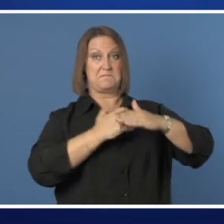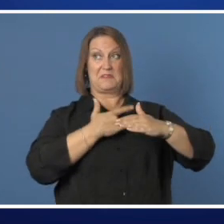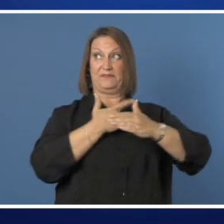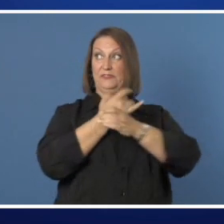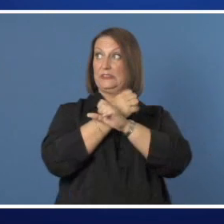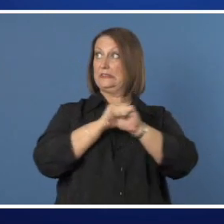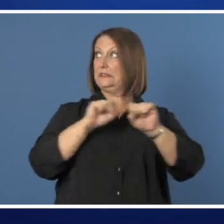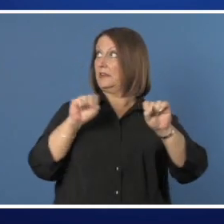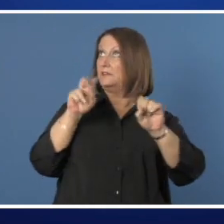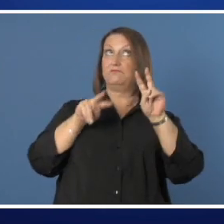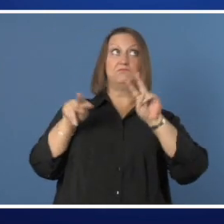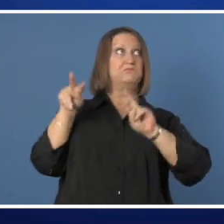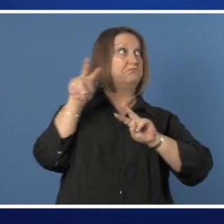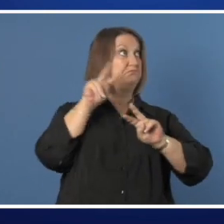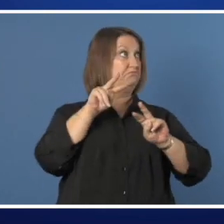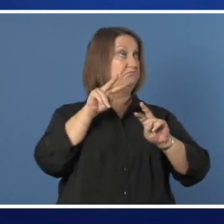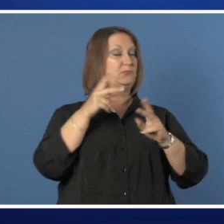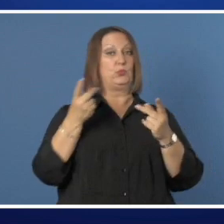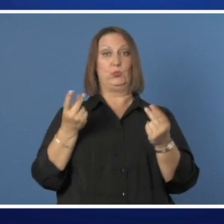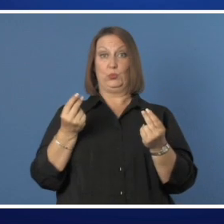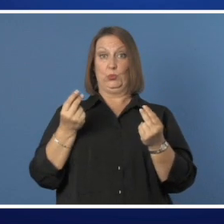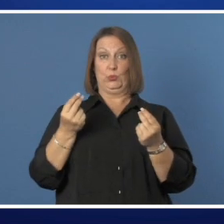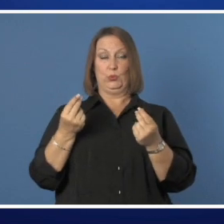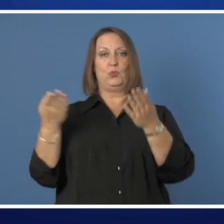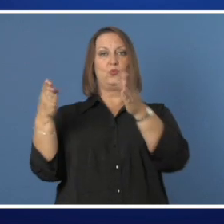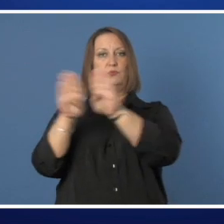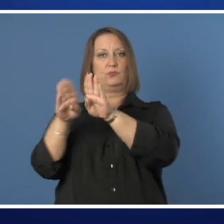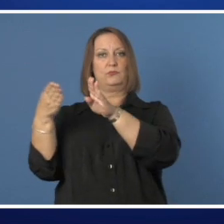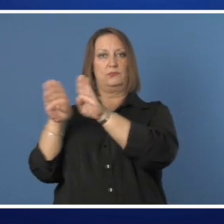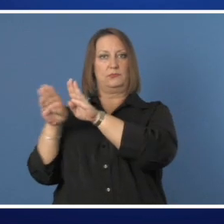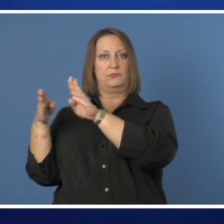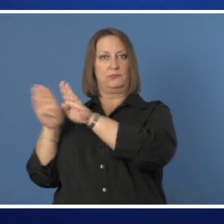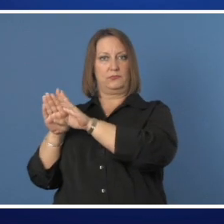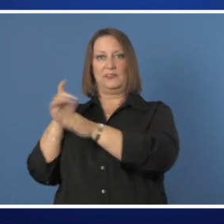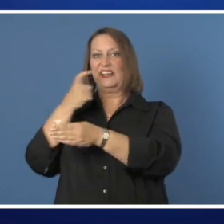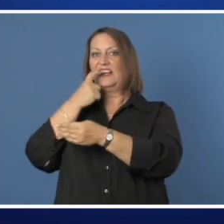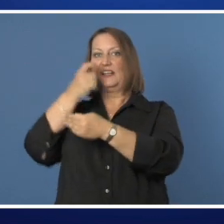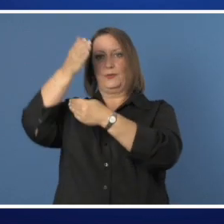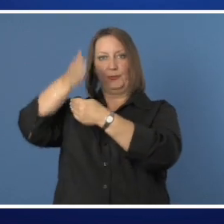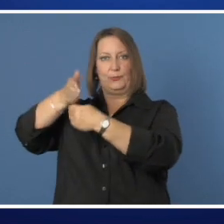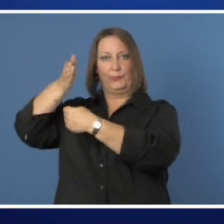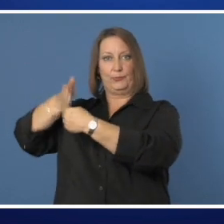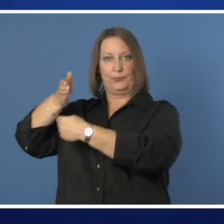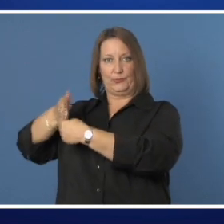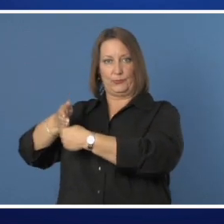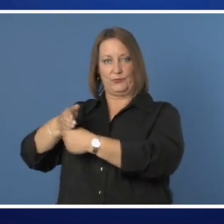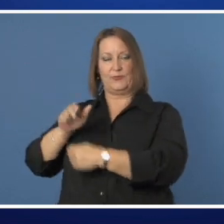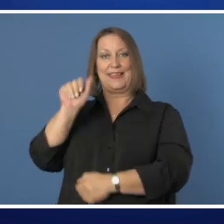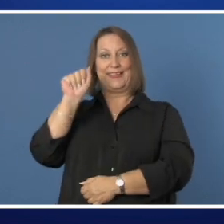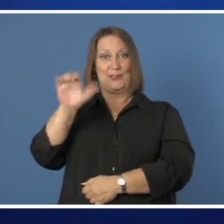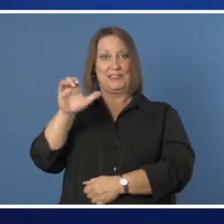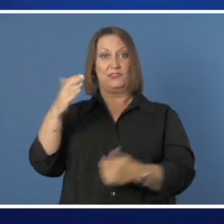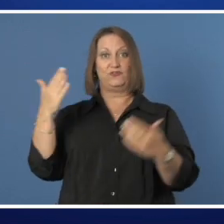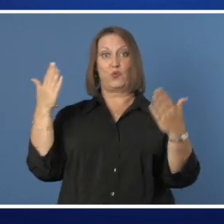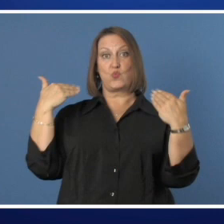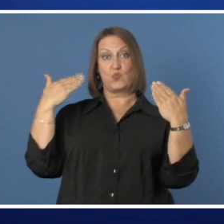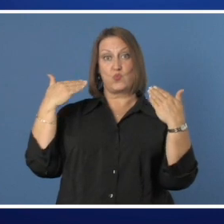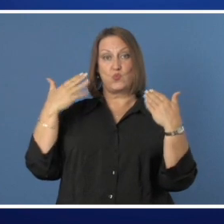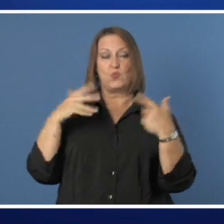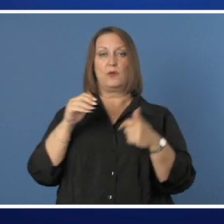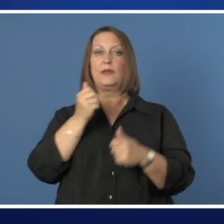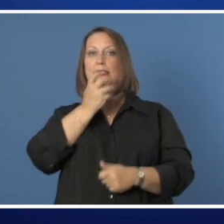Once you are inside a safe building, close windows and doors. Turn off air conditioners,